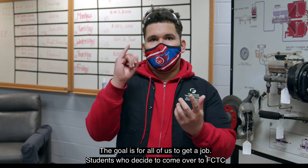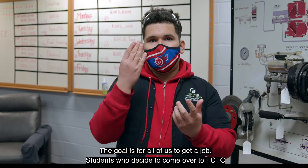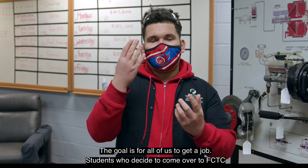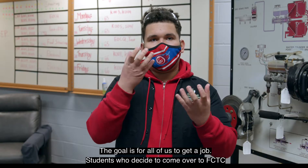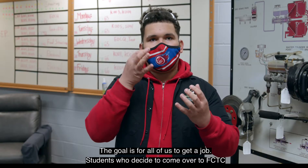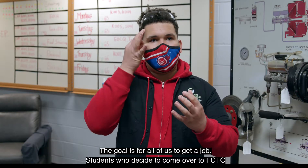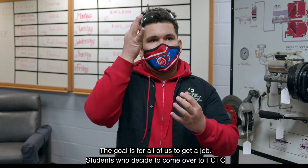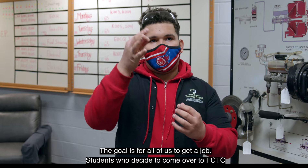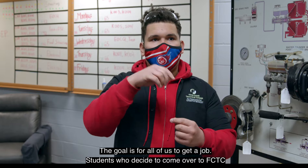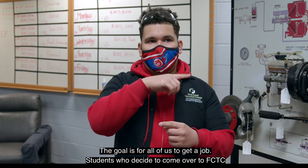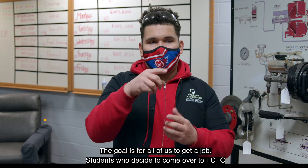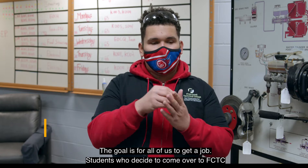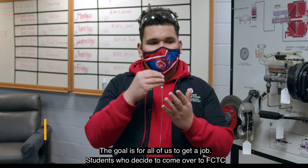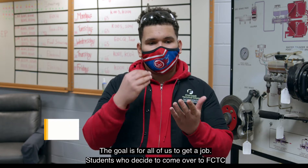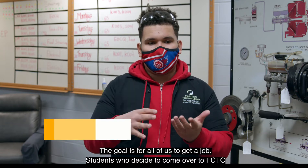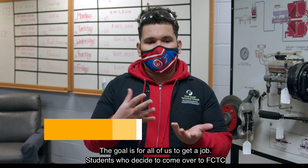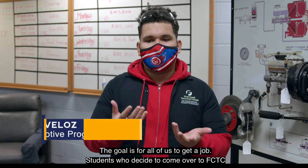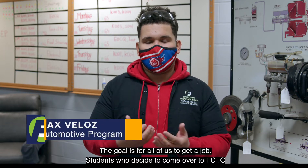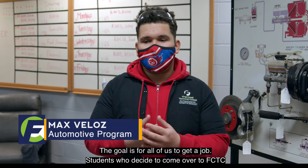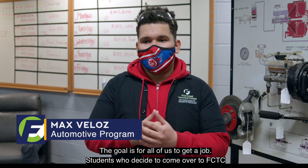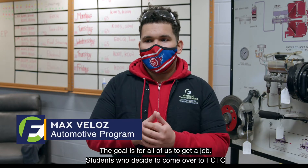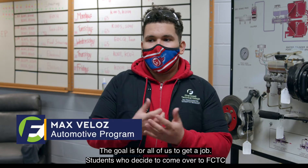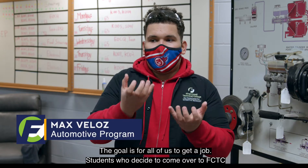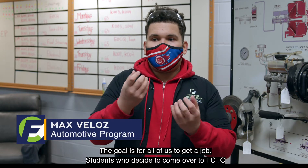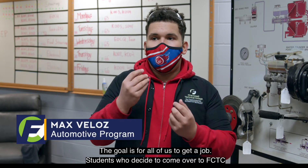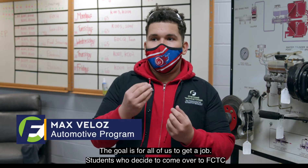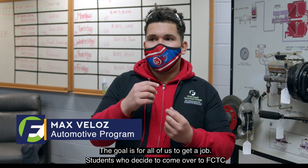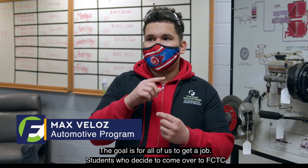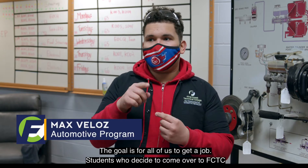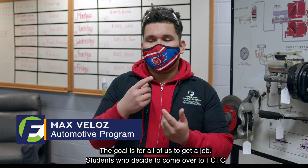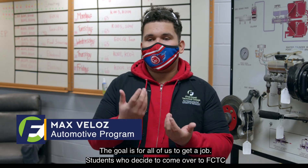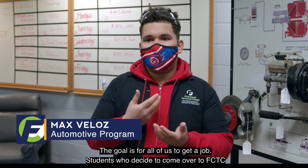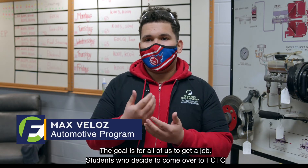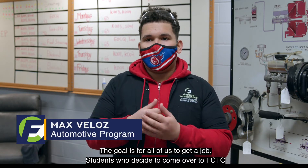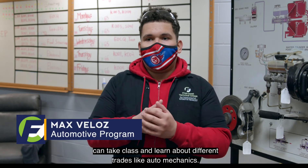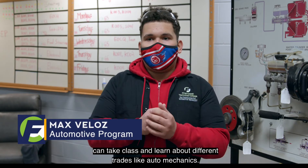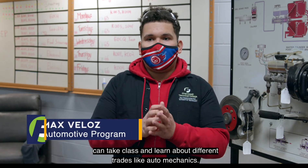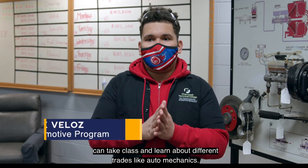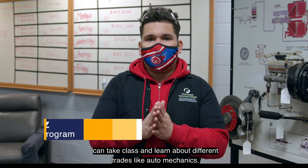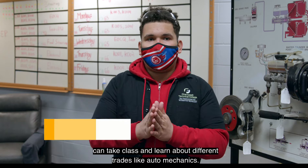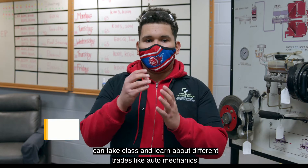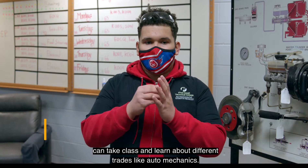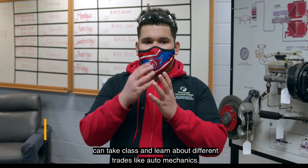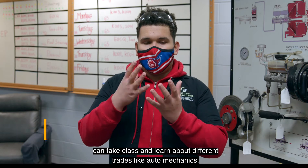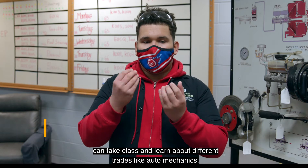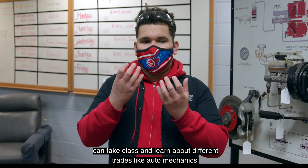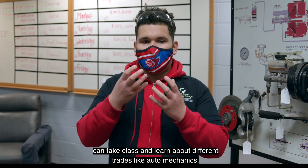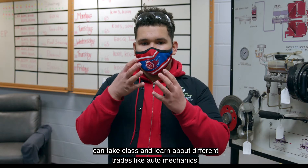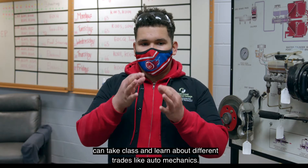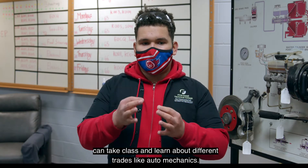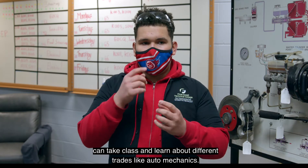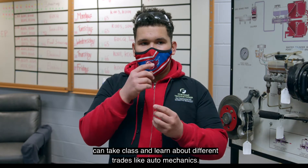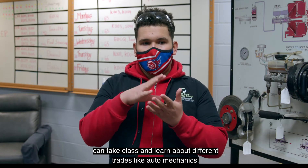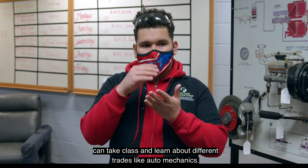The goal is for all of us to get a job. Students who decide to come over to FCTC can take class and learn about different